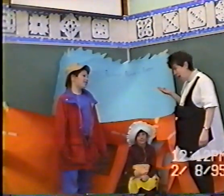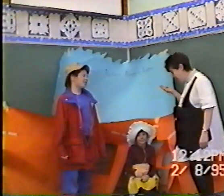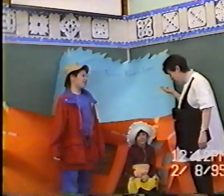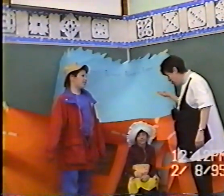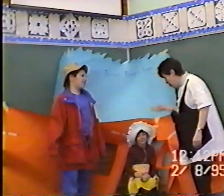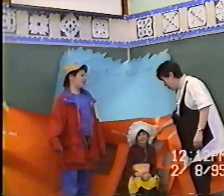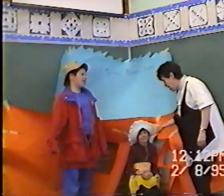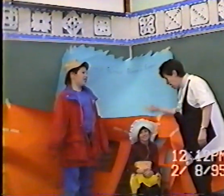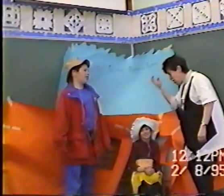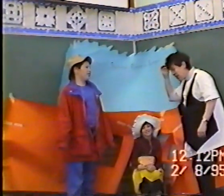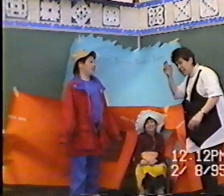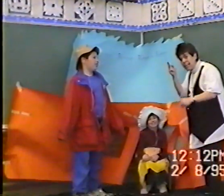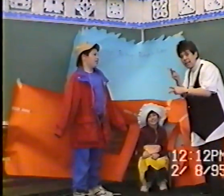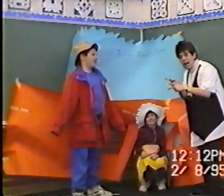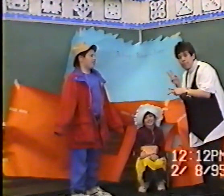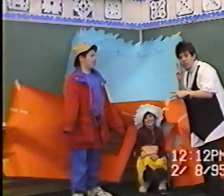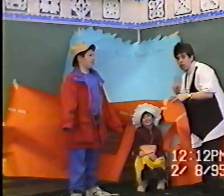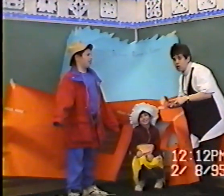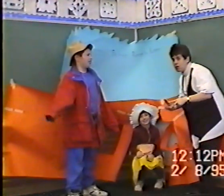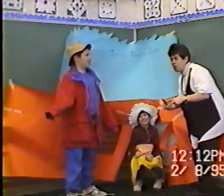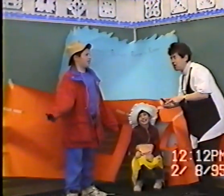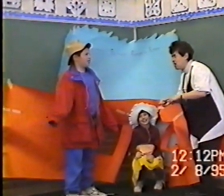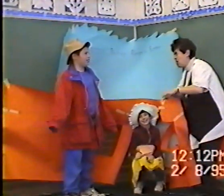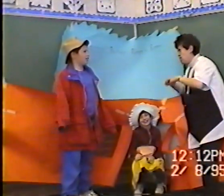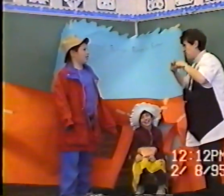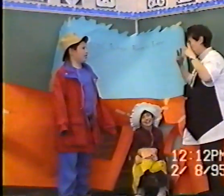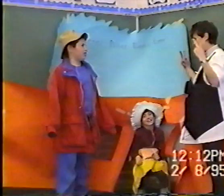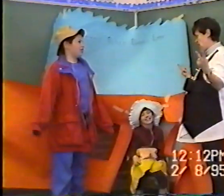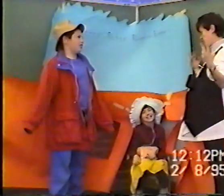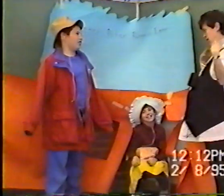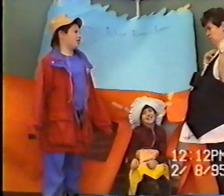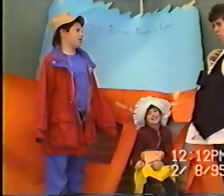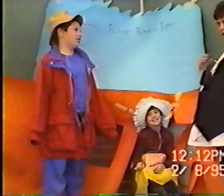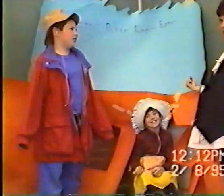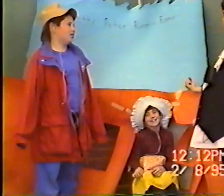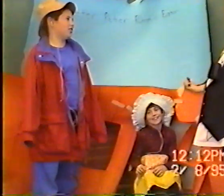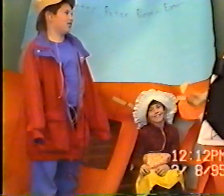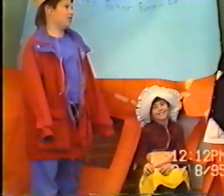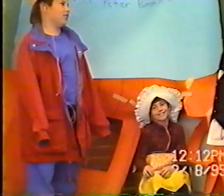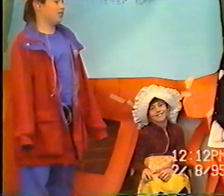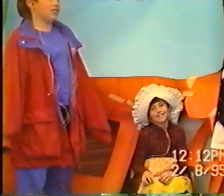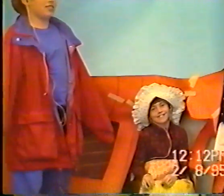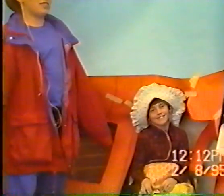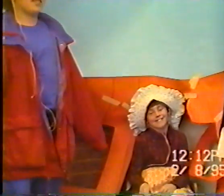And there he kept her very well.